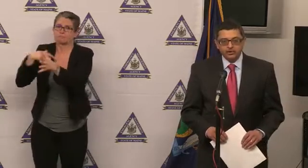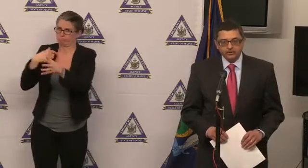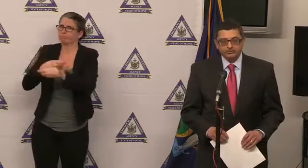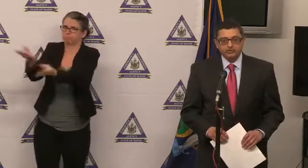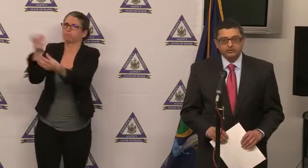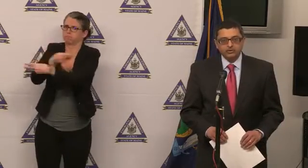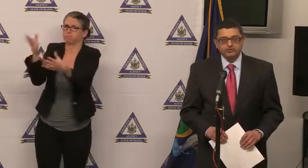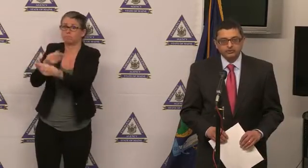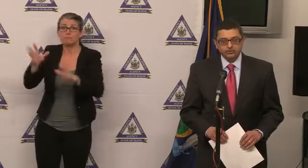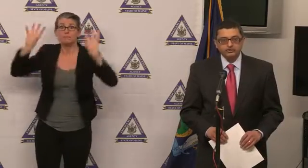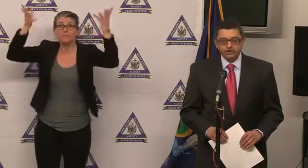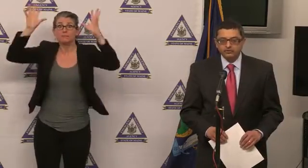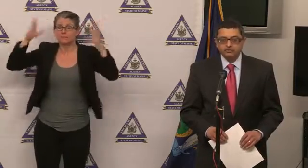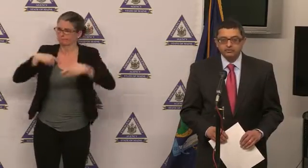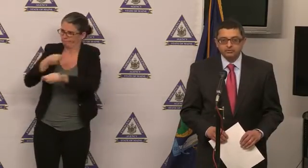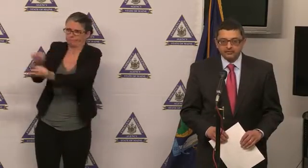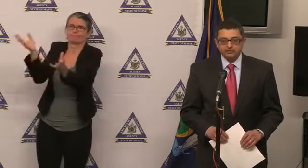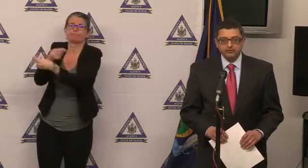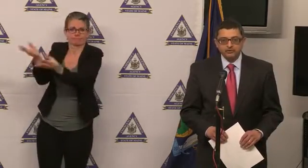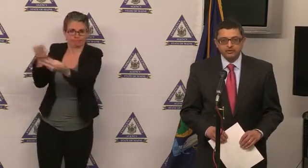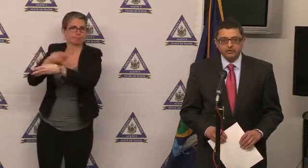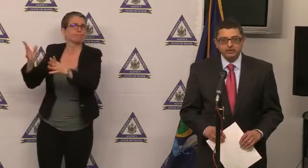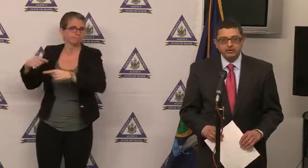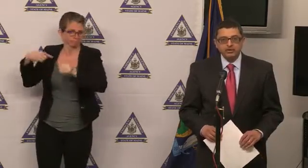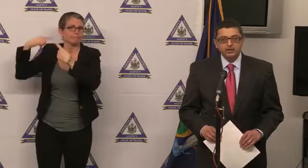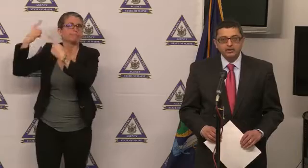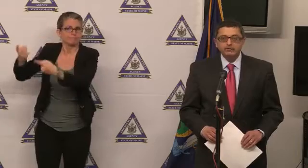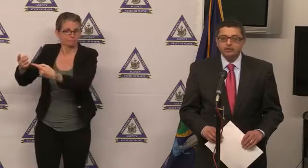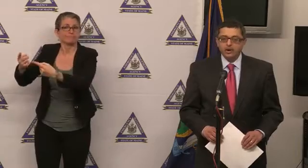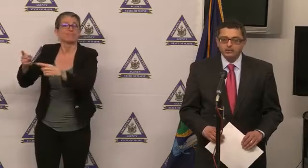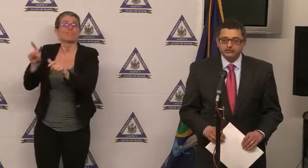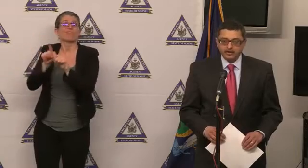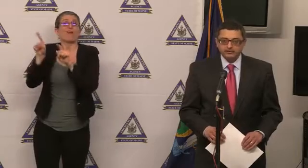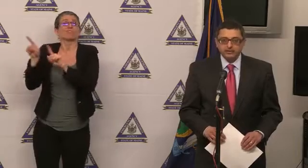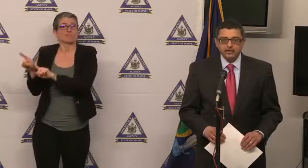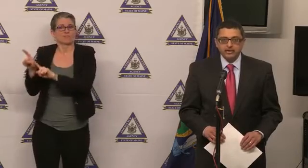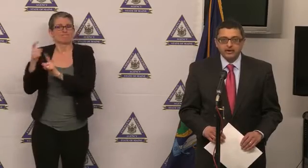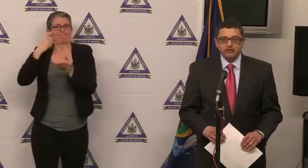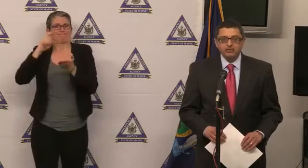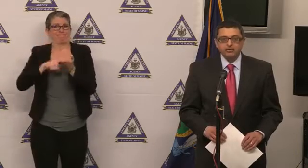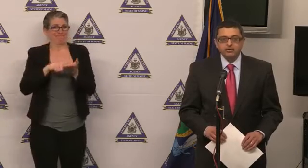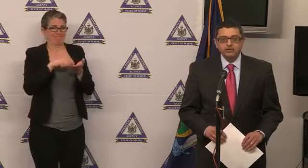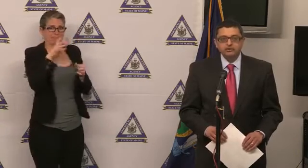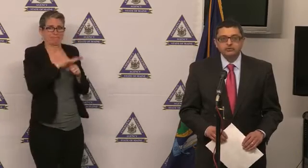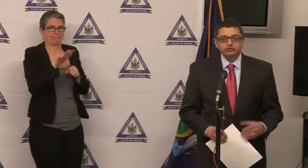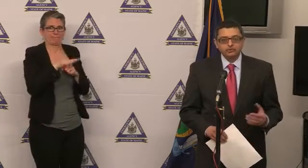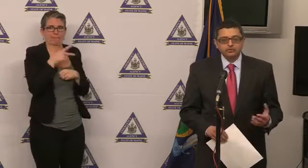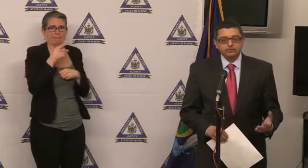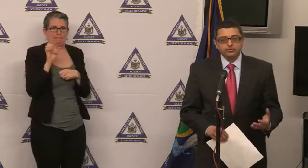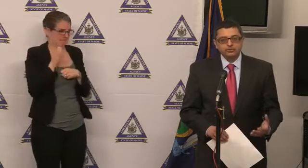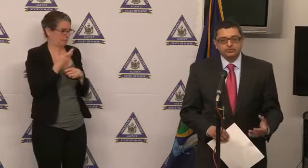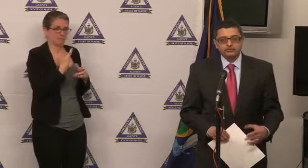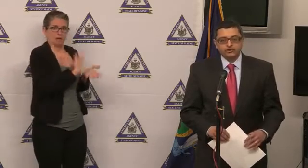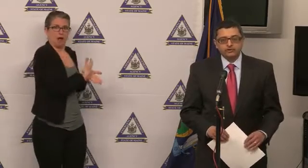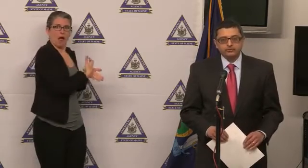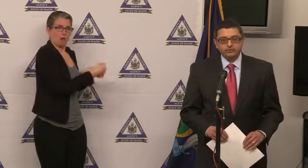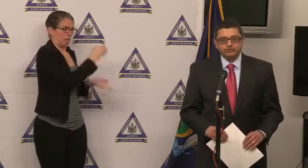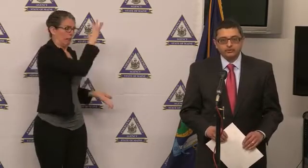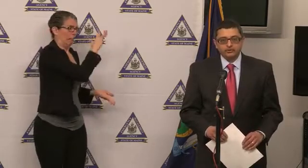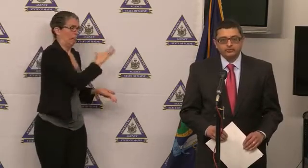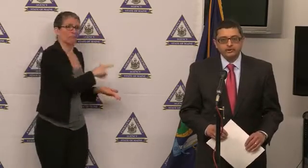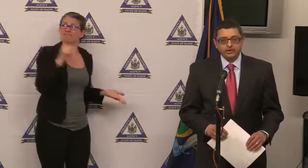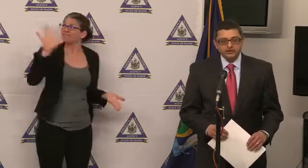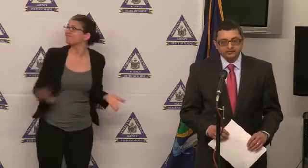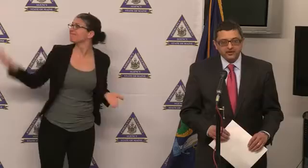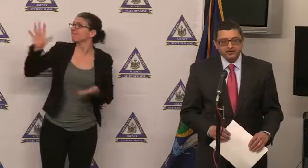is also a shortage of this protective equipment. And so our task right now is to distribute this scarce